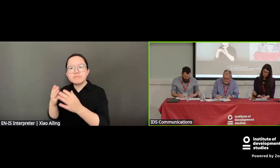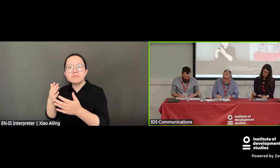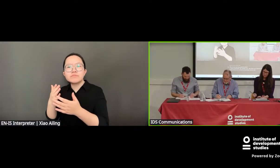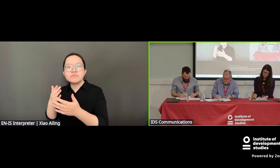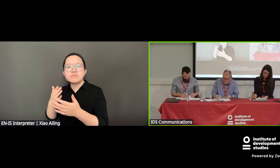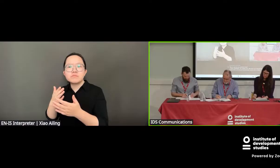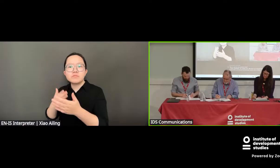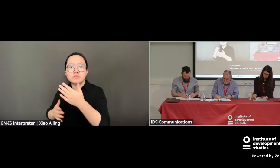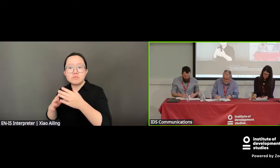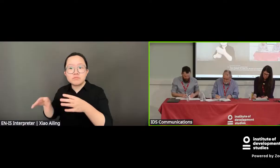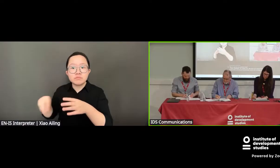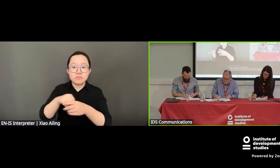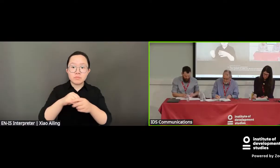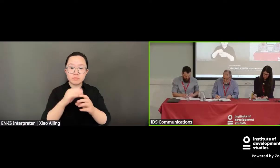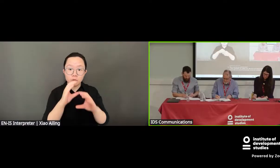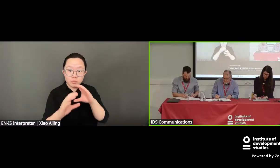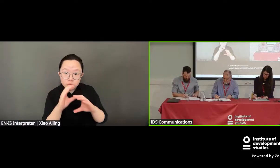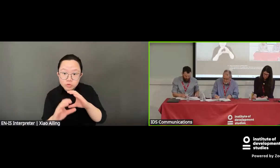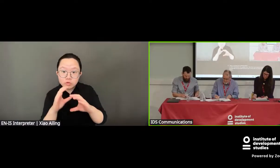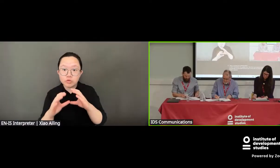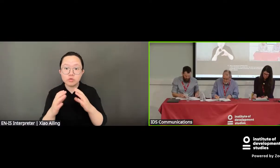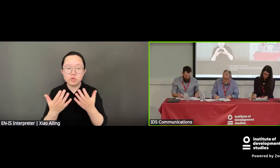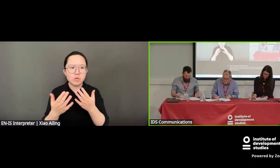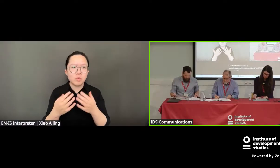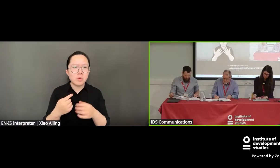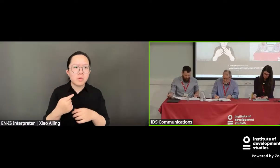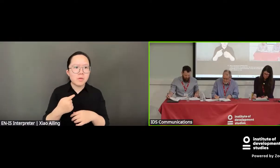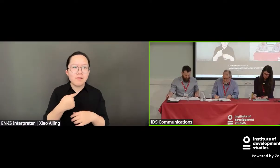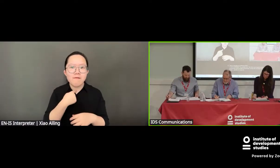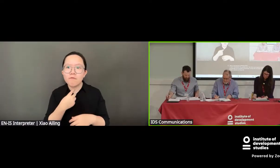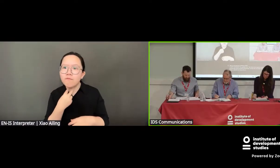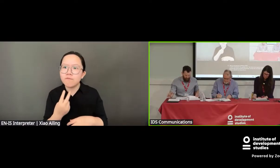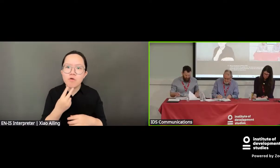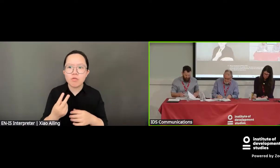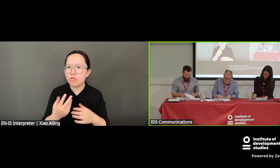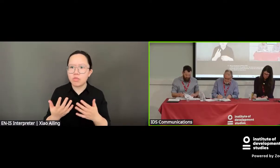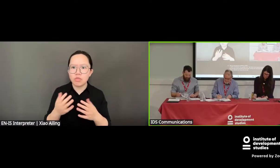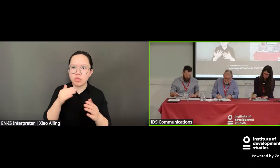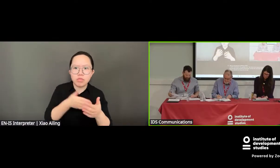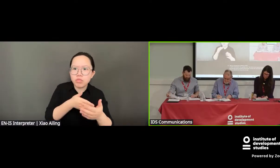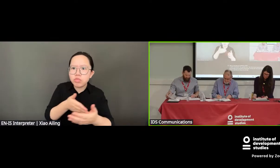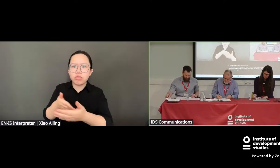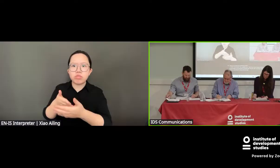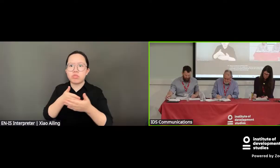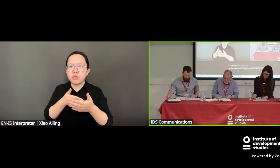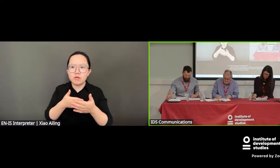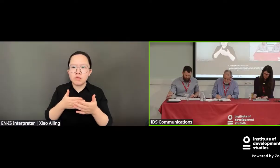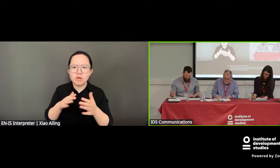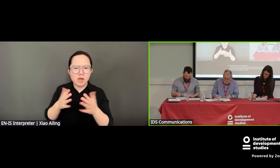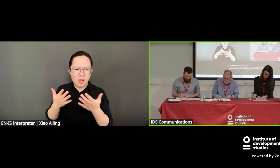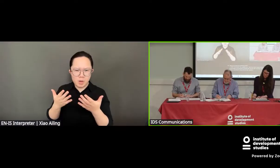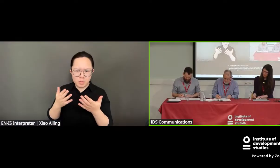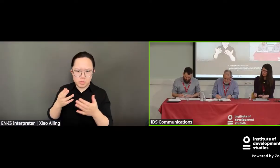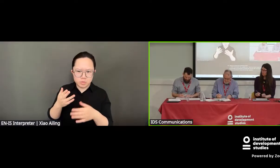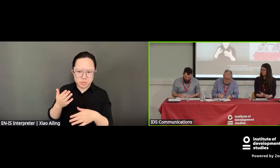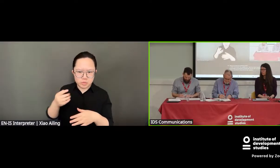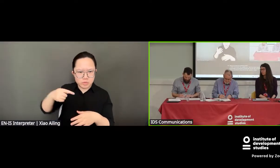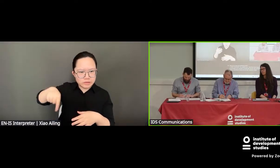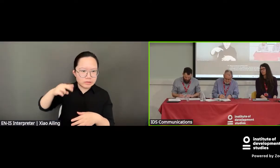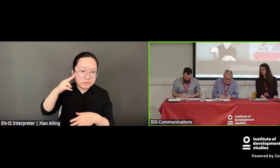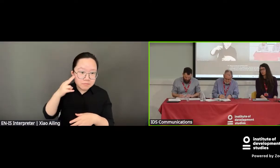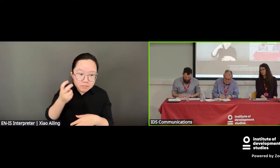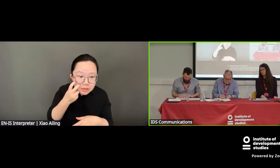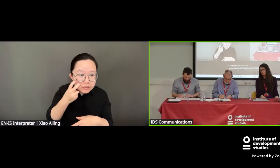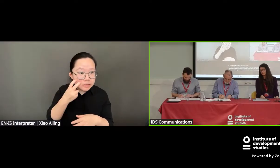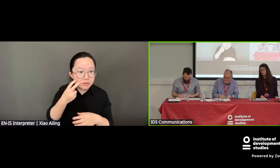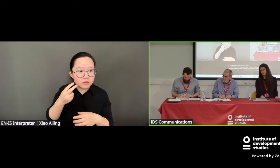especially for those who are deaf, blind, autistic, language disorders, etc.? Are these cohorts are often left